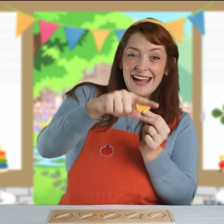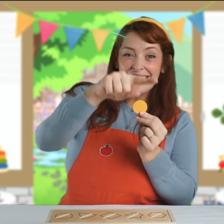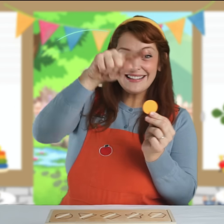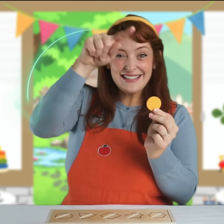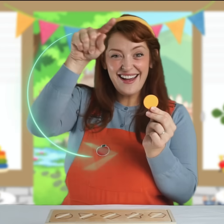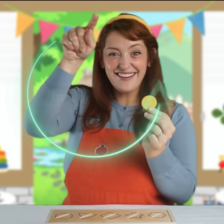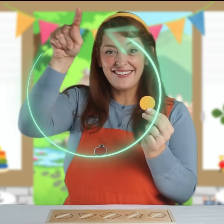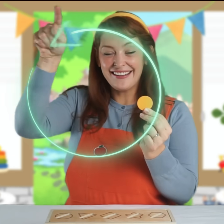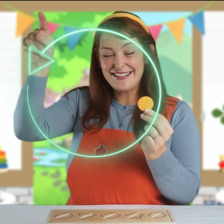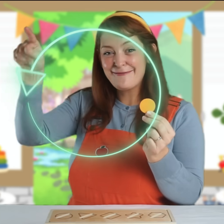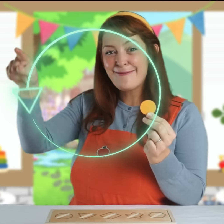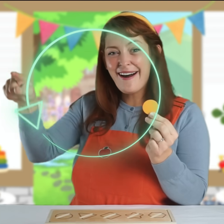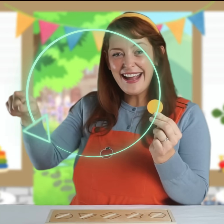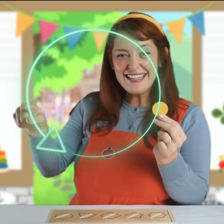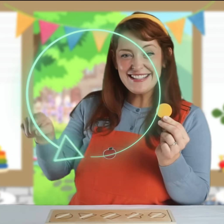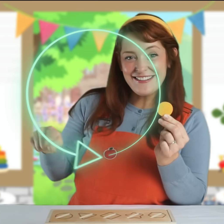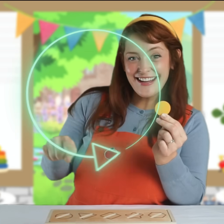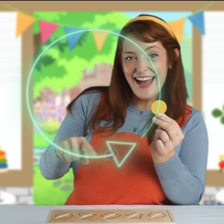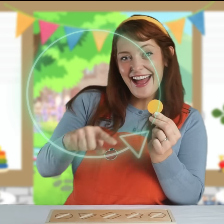big circle as wide as you can.